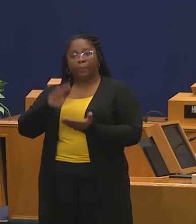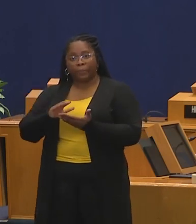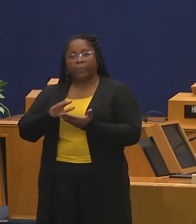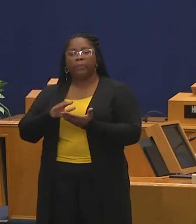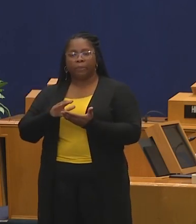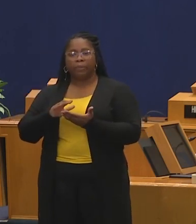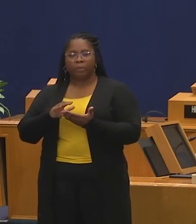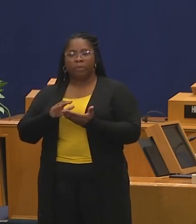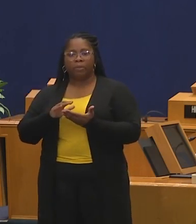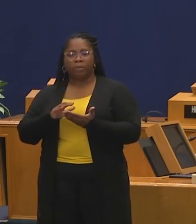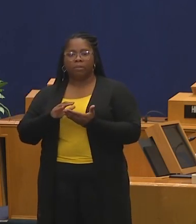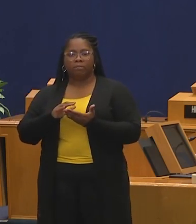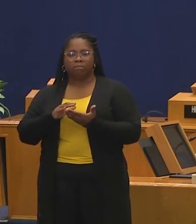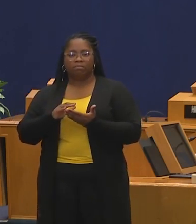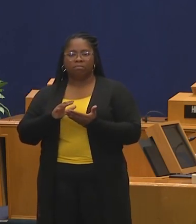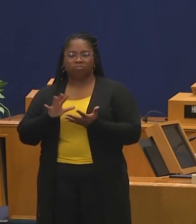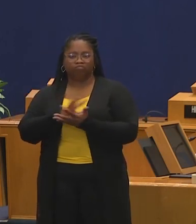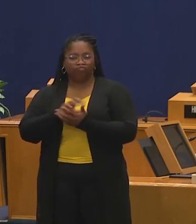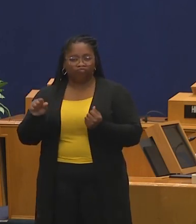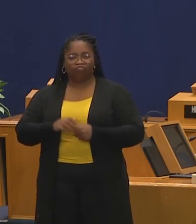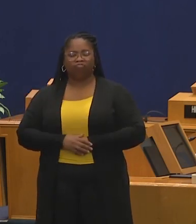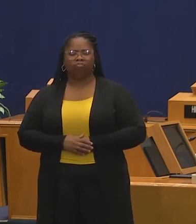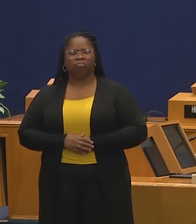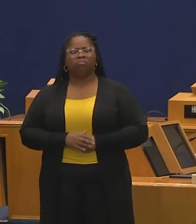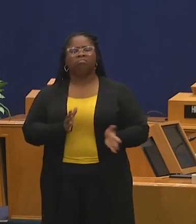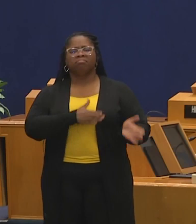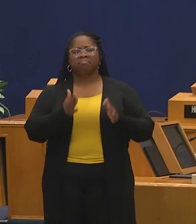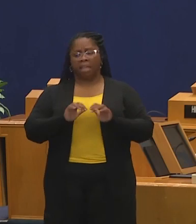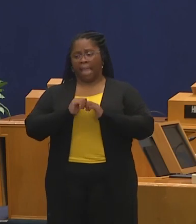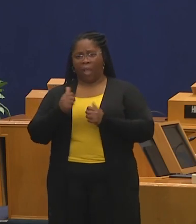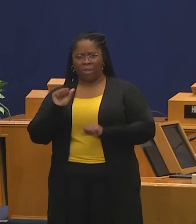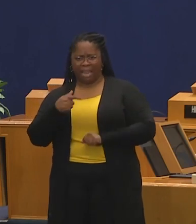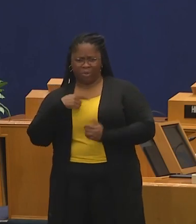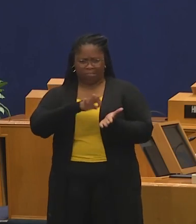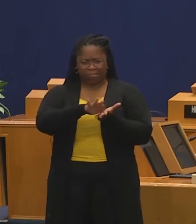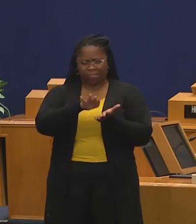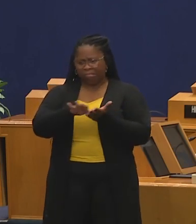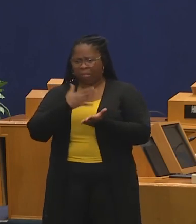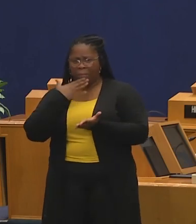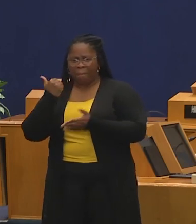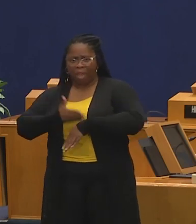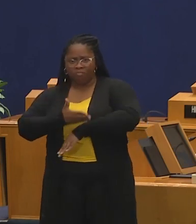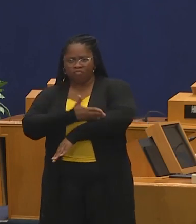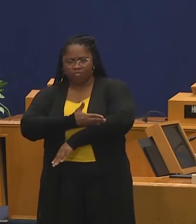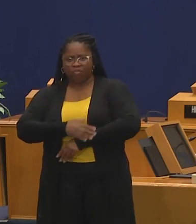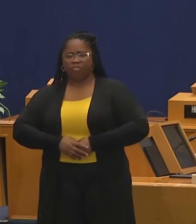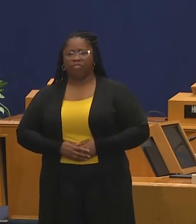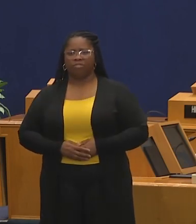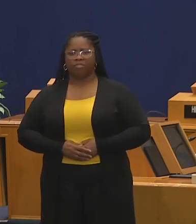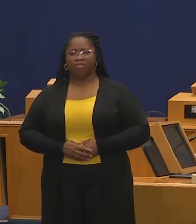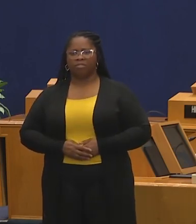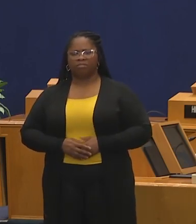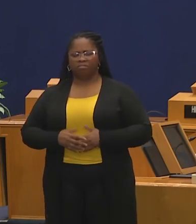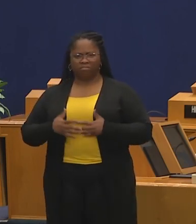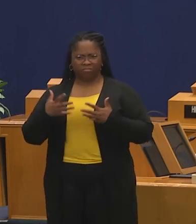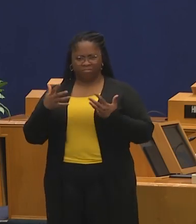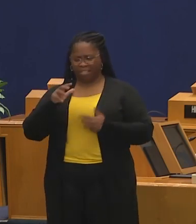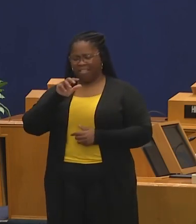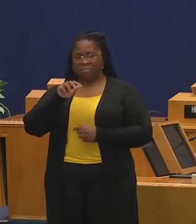harm? How can we improve our tracking of where we are in the course of the pandemic? And what is the extent and importance